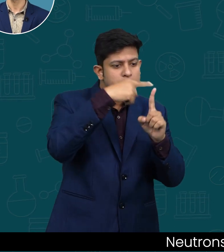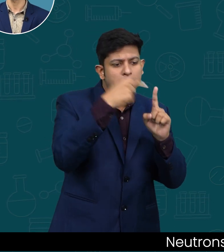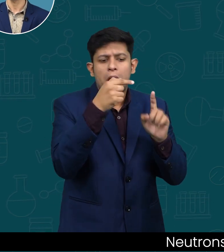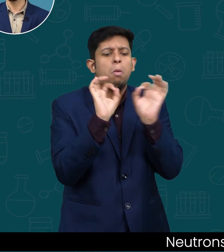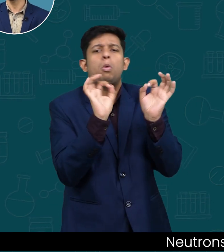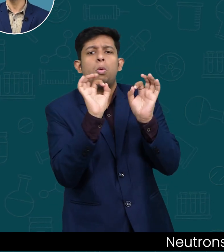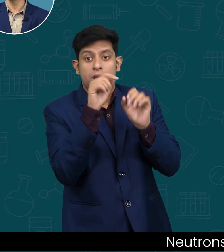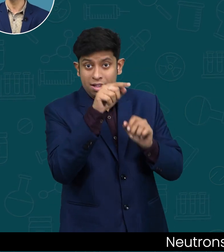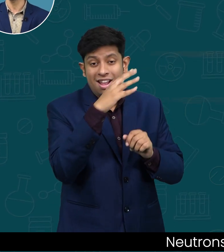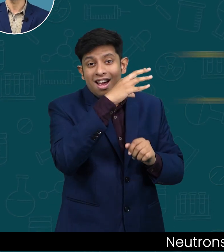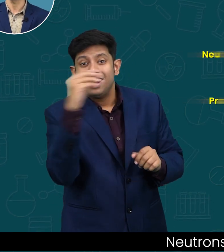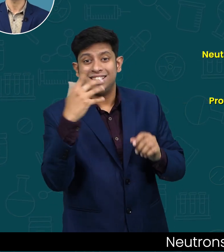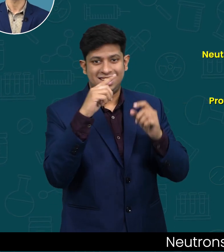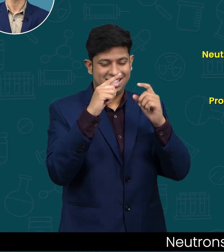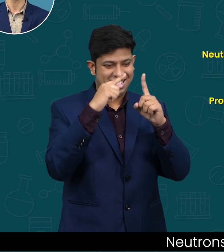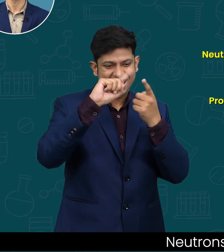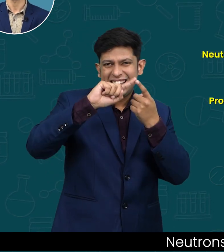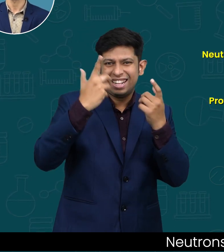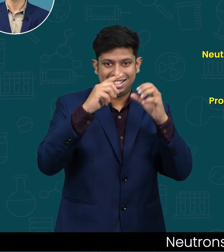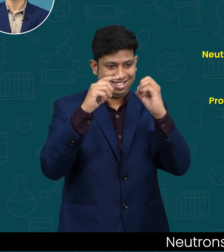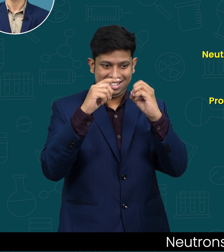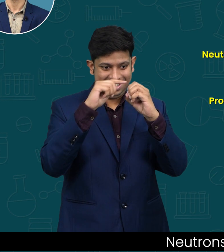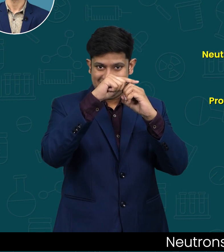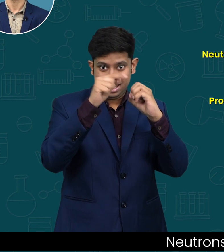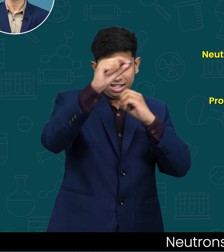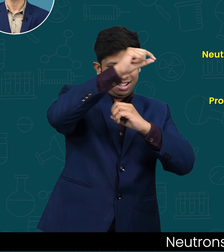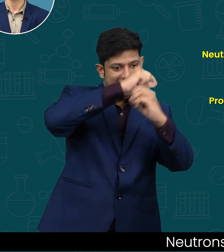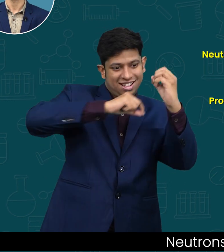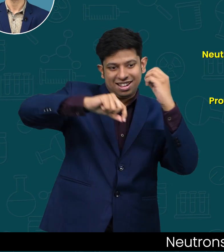neutrons, and electrons.